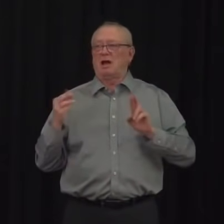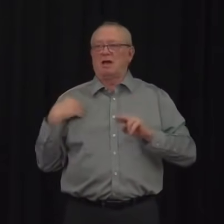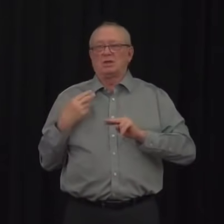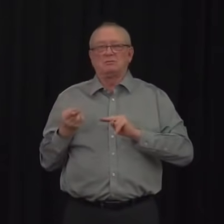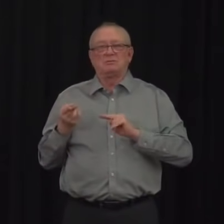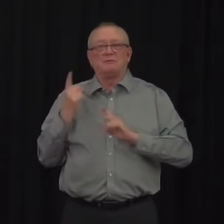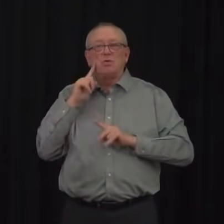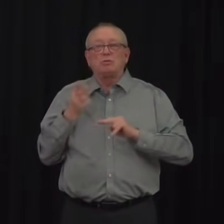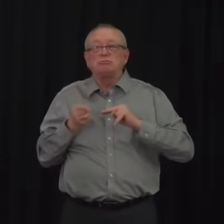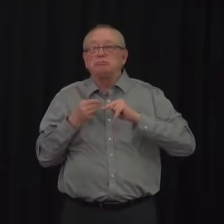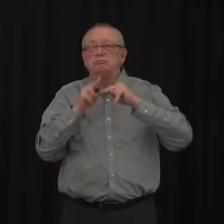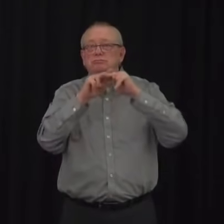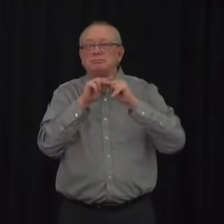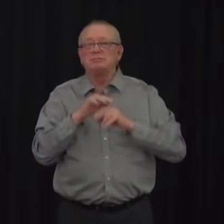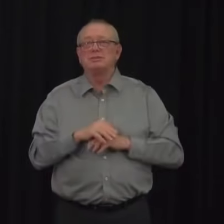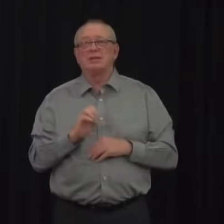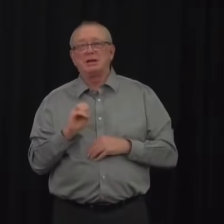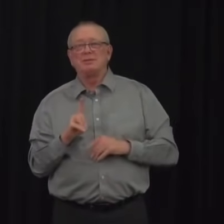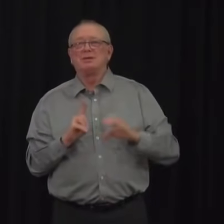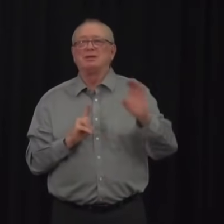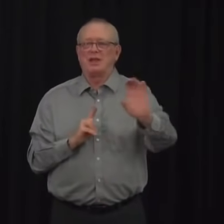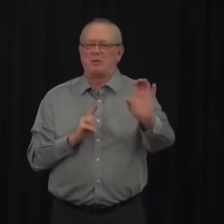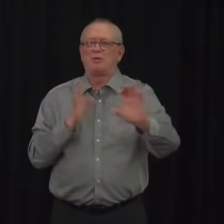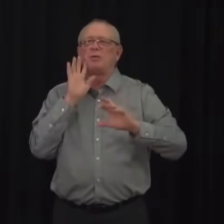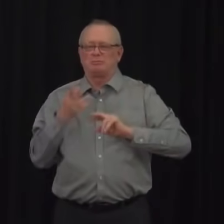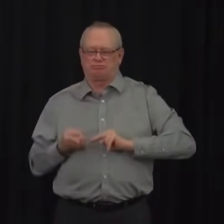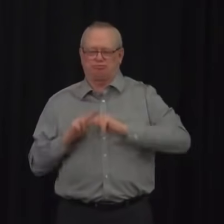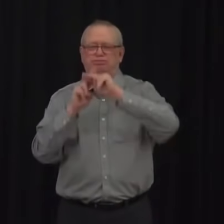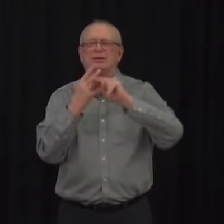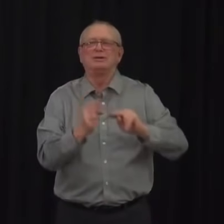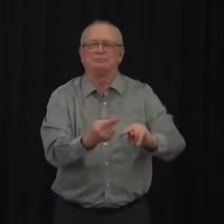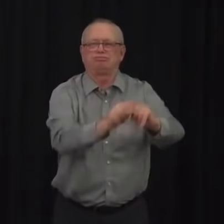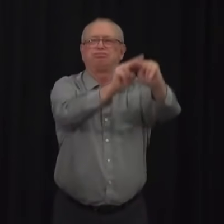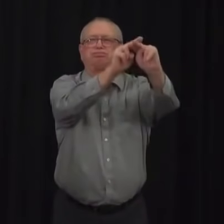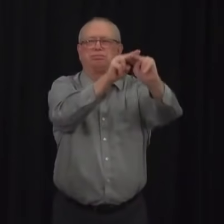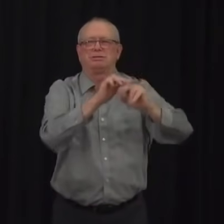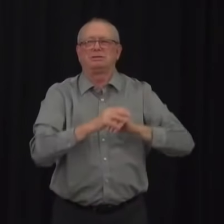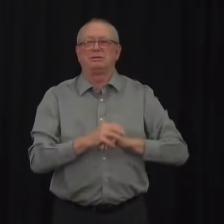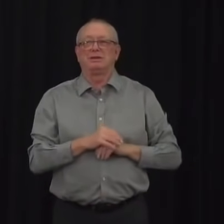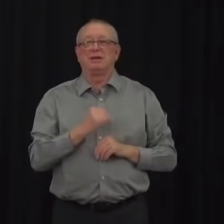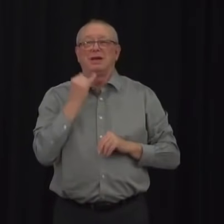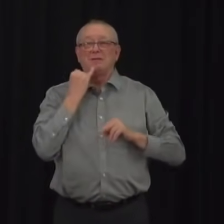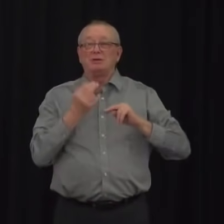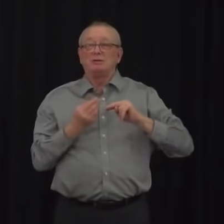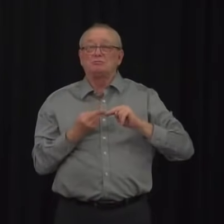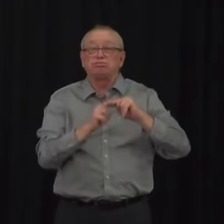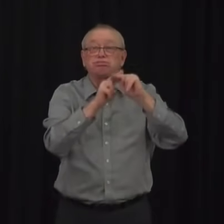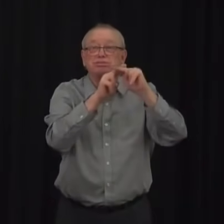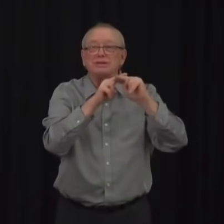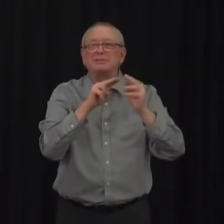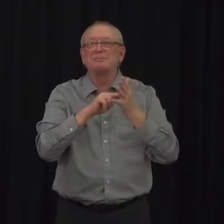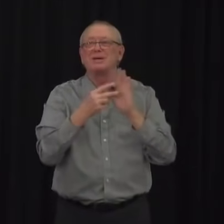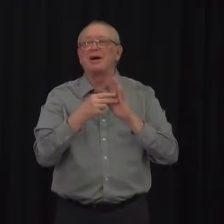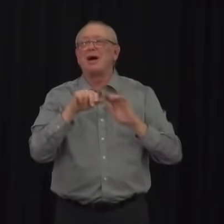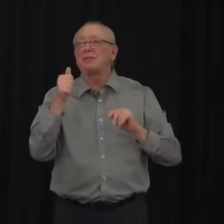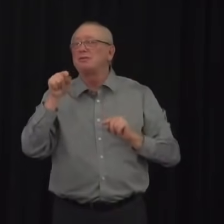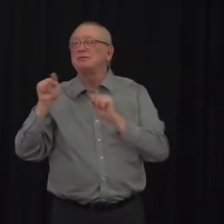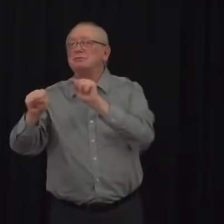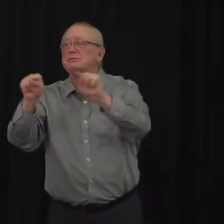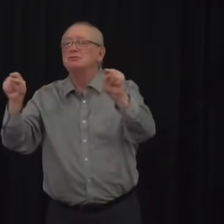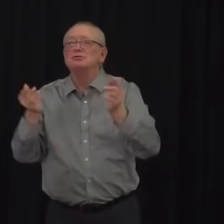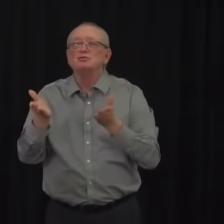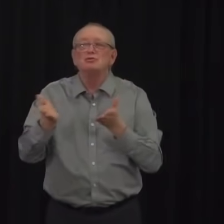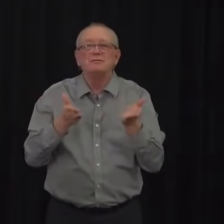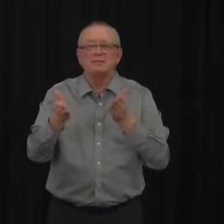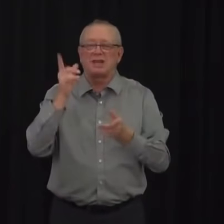capacity means stopping or delaying other services, and this is the impact we want to avoid. Demand